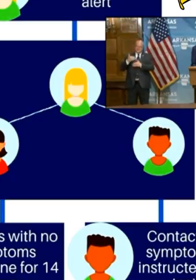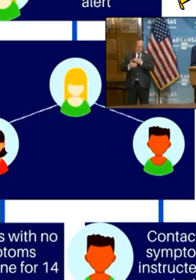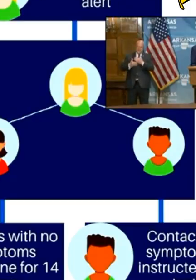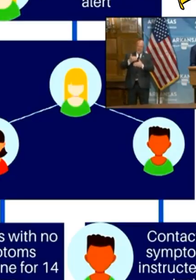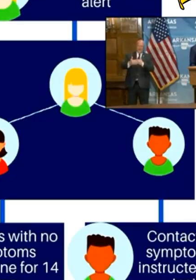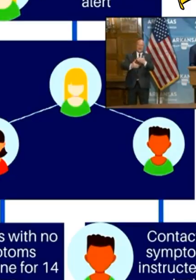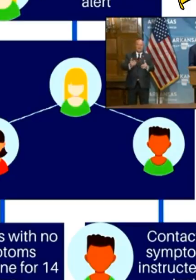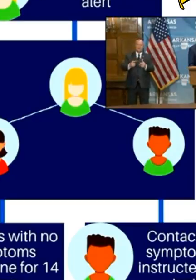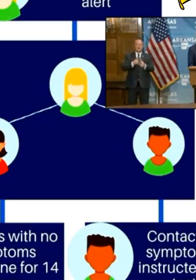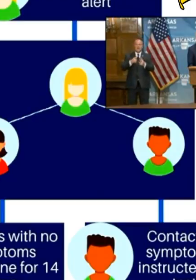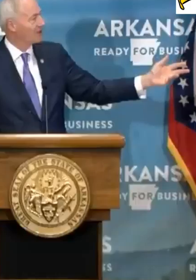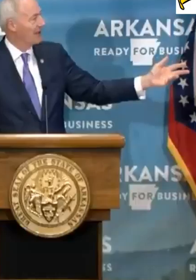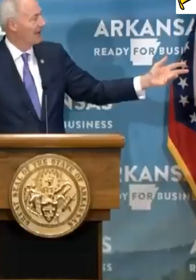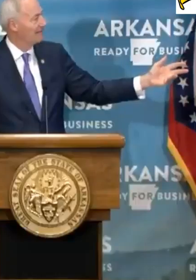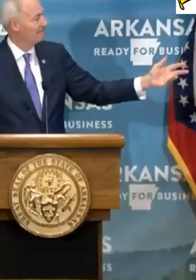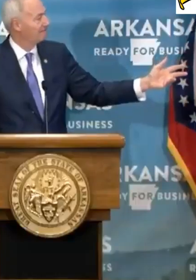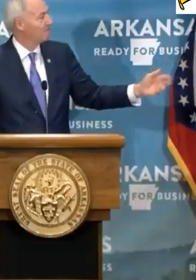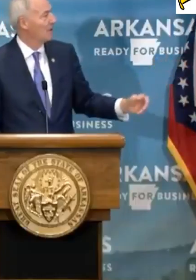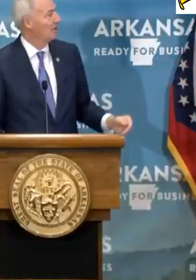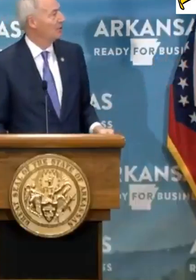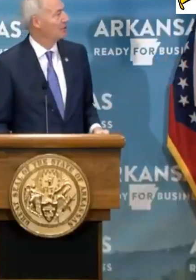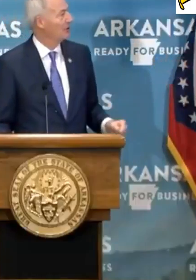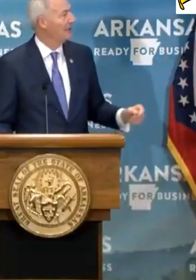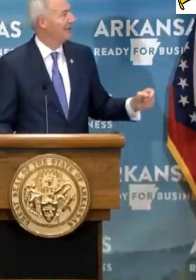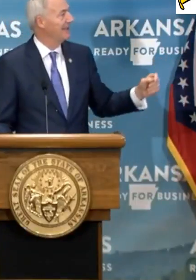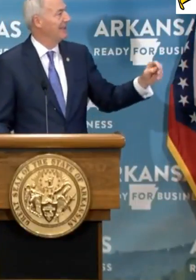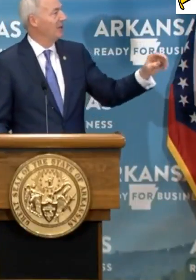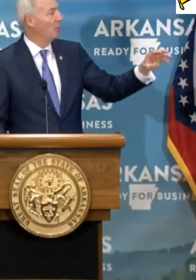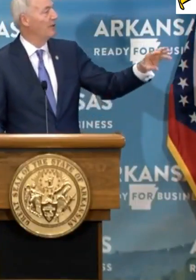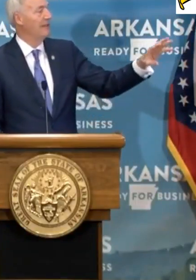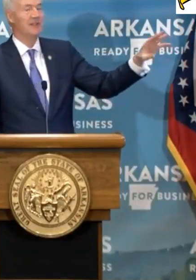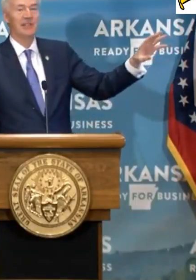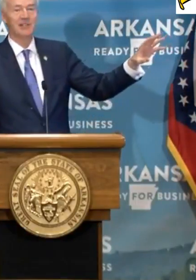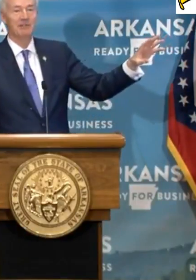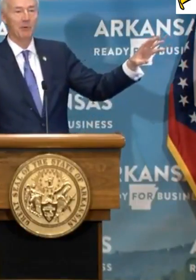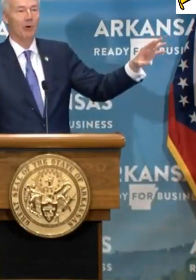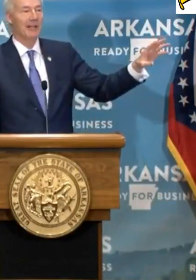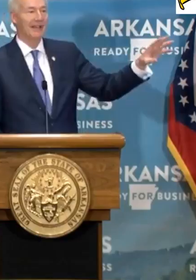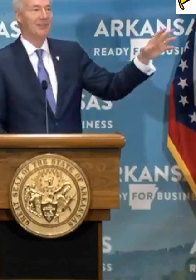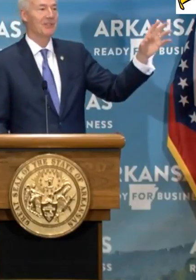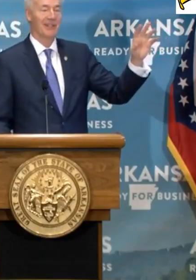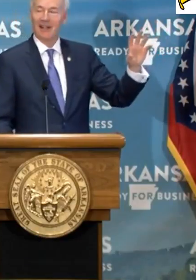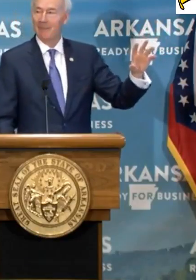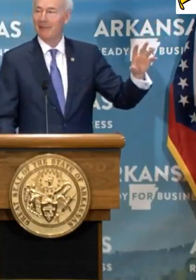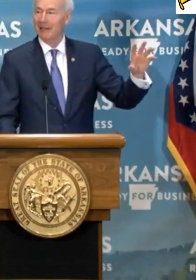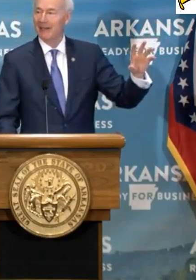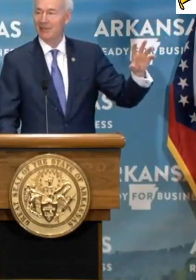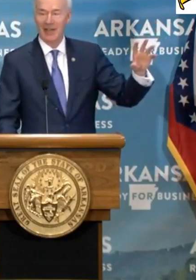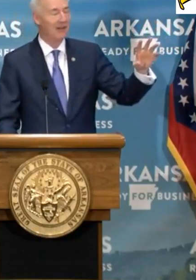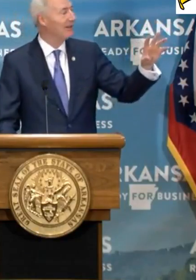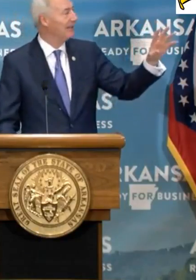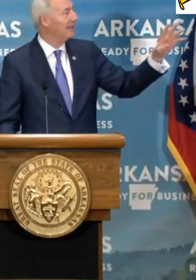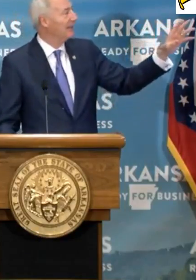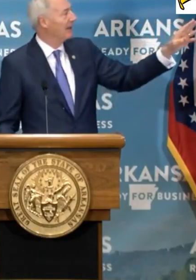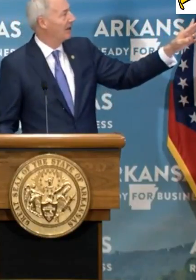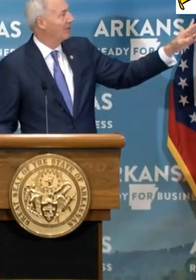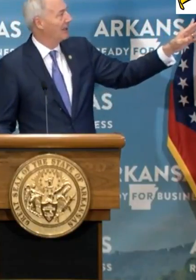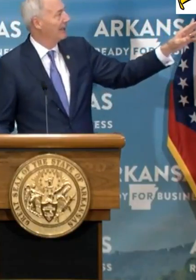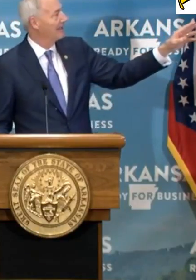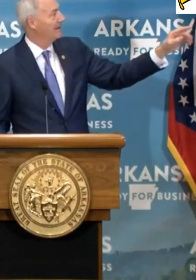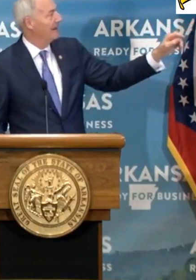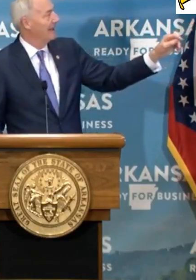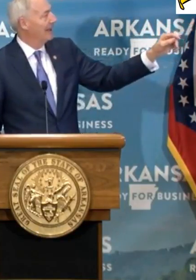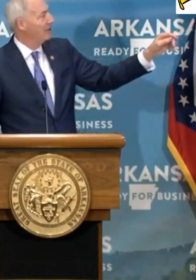that's followed. And then if you go to the next slide, you'll see where these 64 cases that happened last Saturday